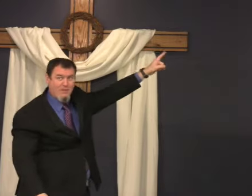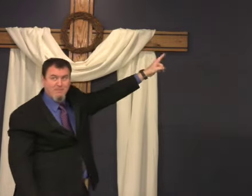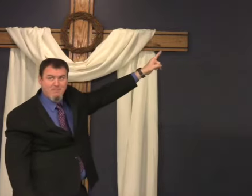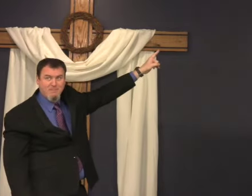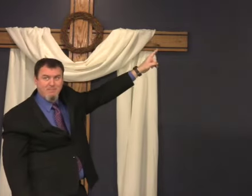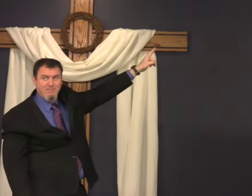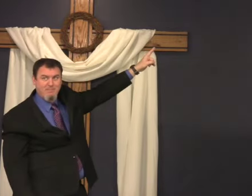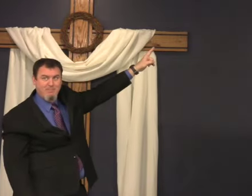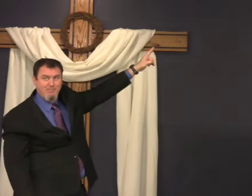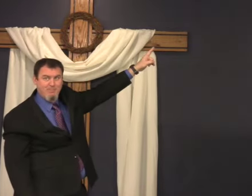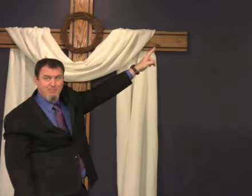I know him.